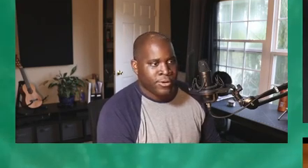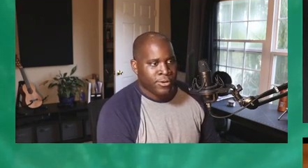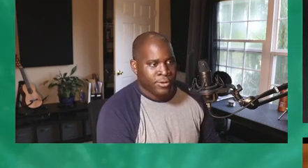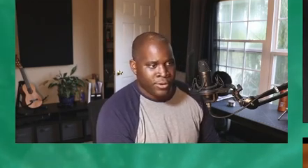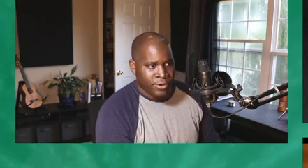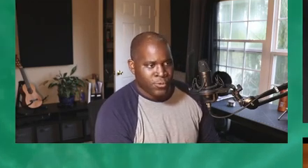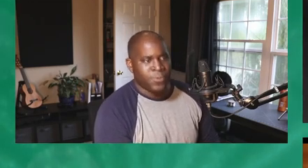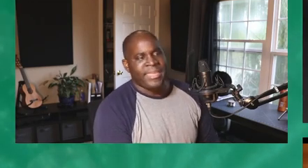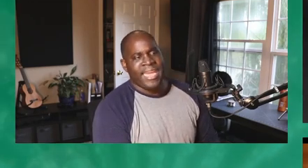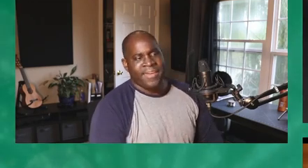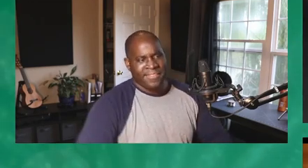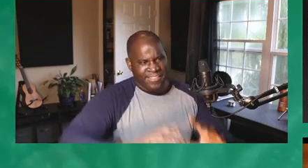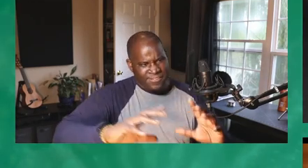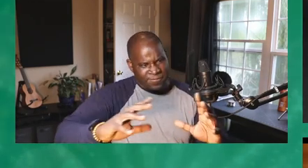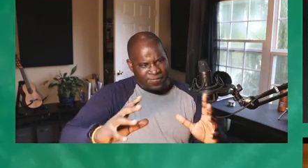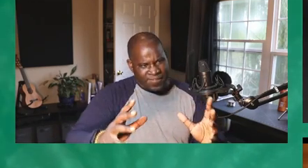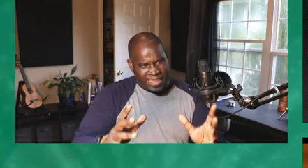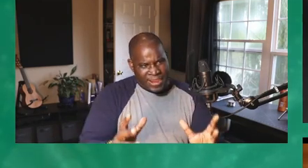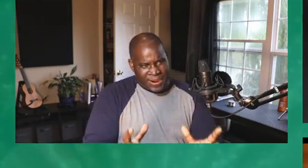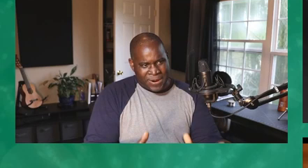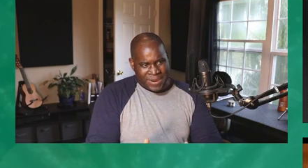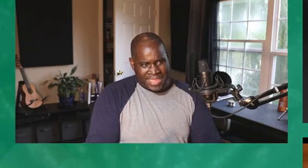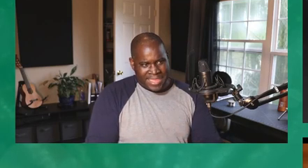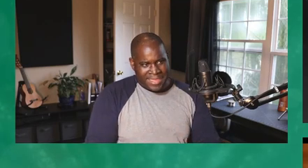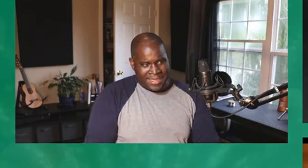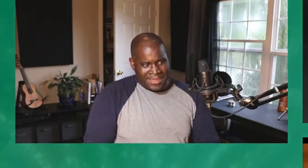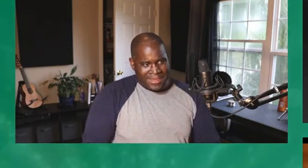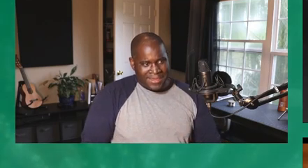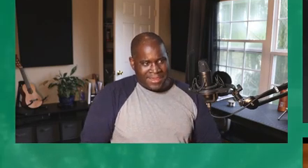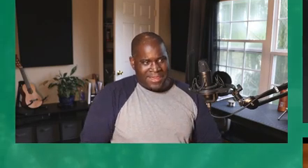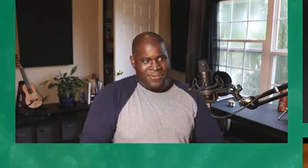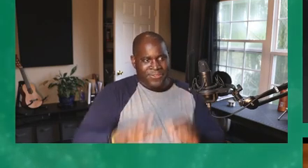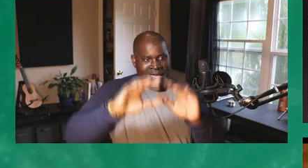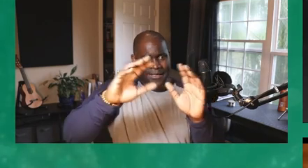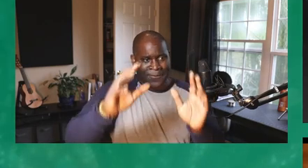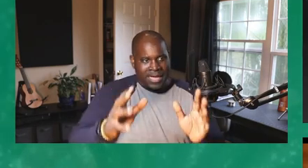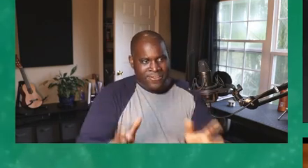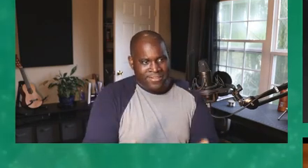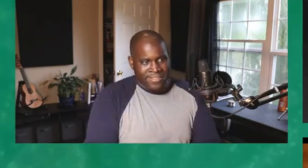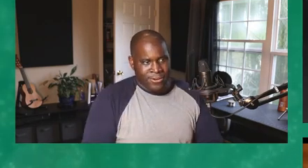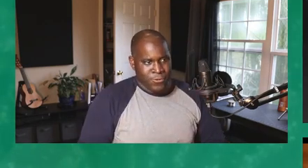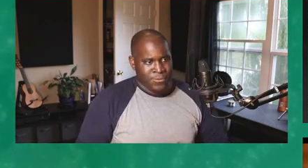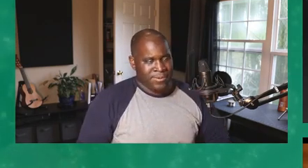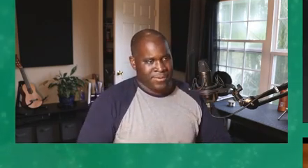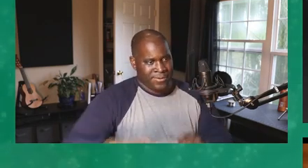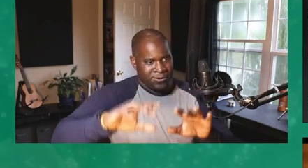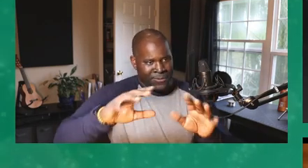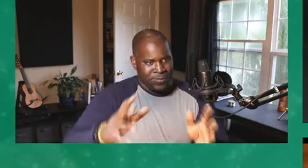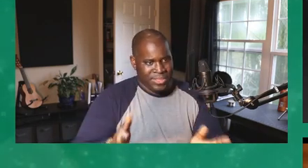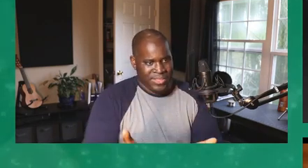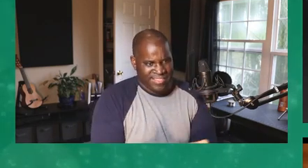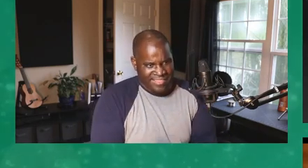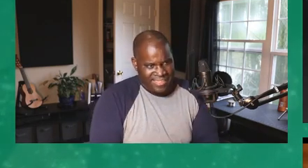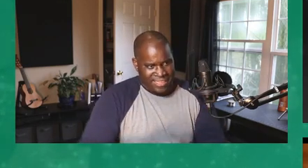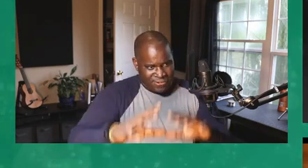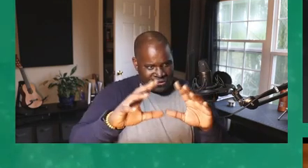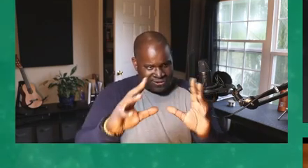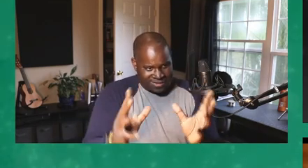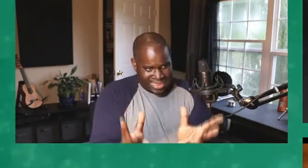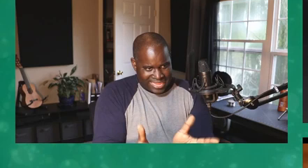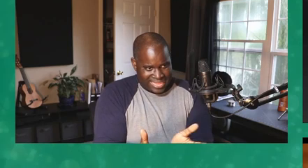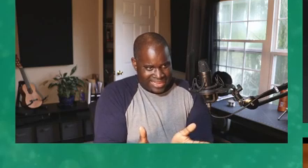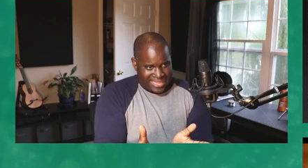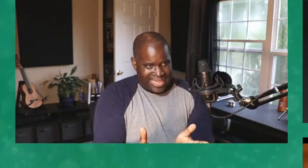Search group. Yeah, it's very understated the way how she did group. Alrighty. But you can see that